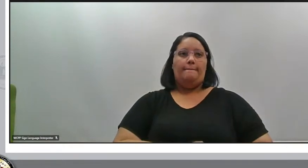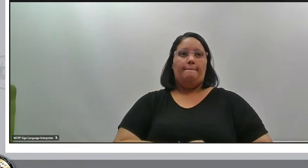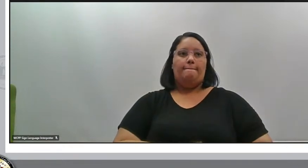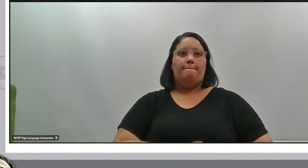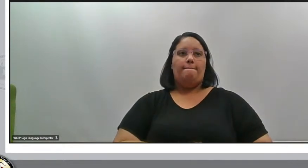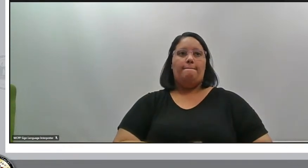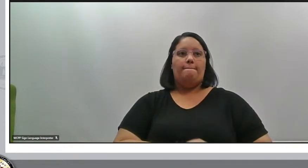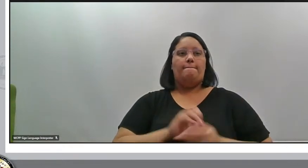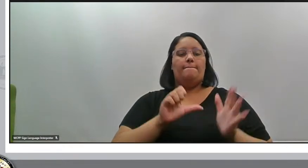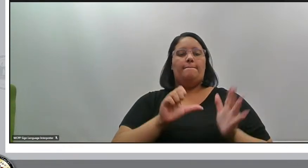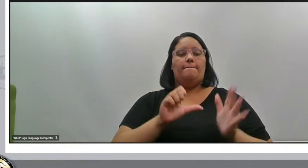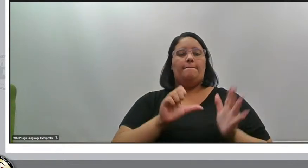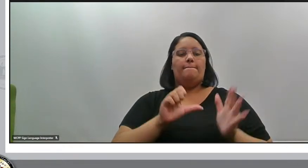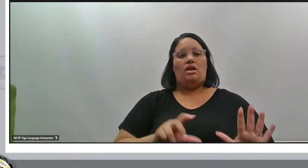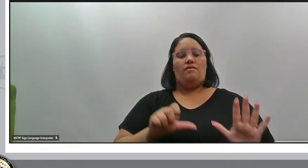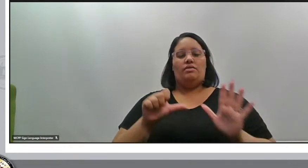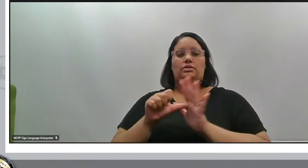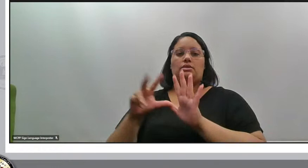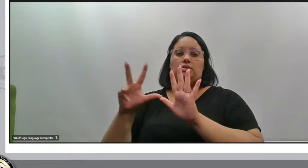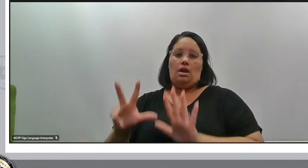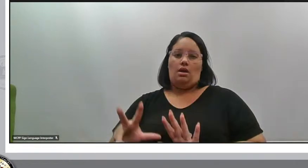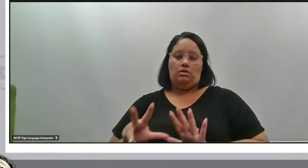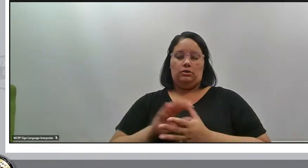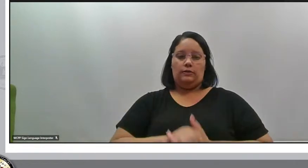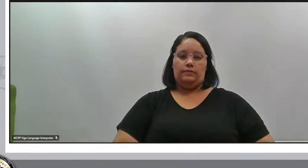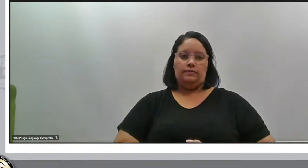Page 67 and 68.